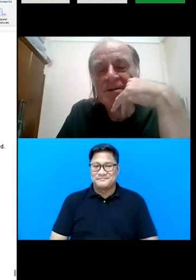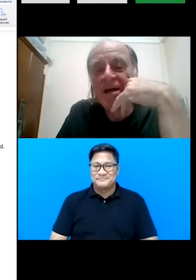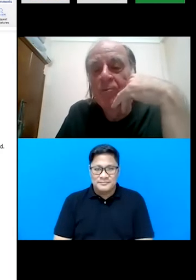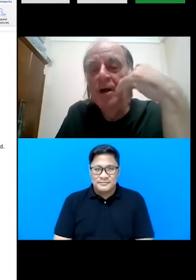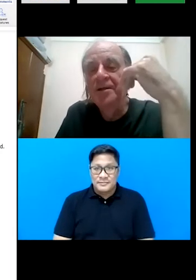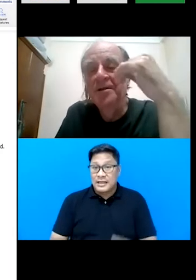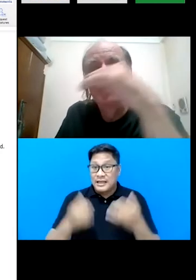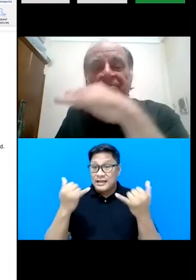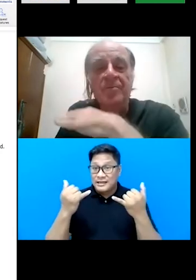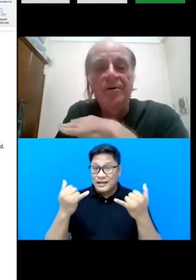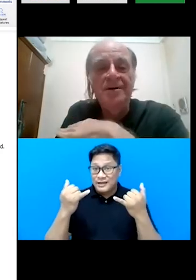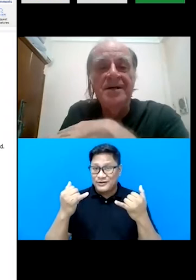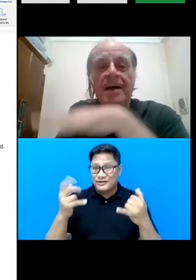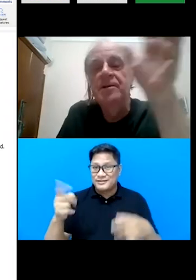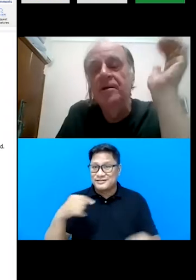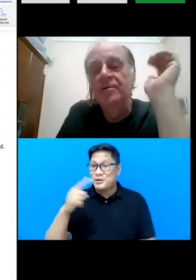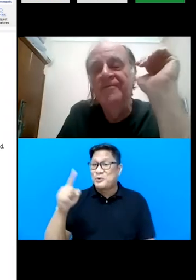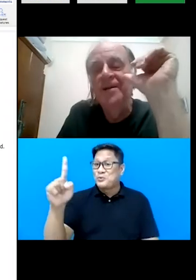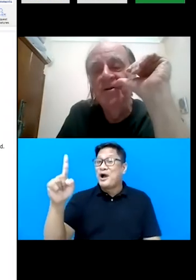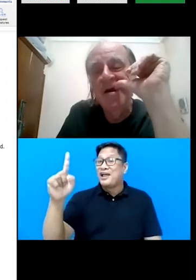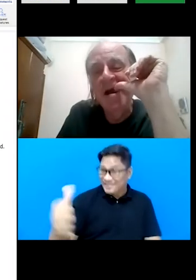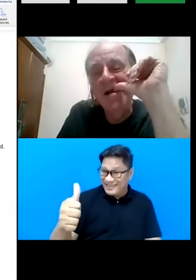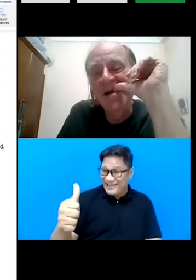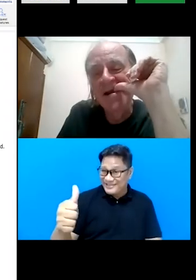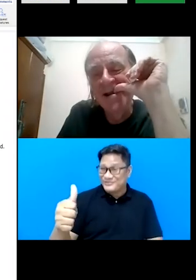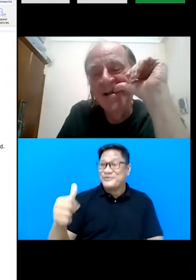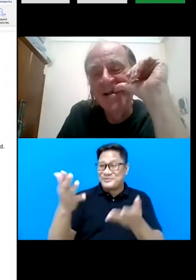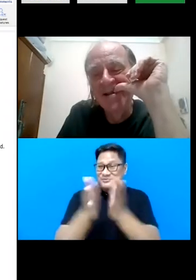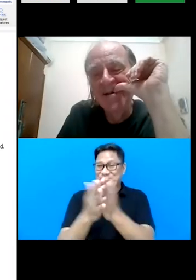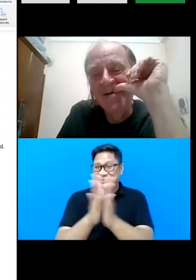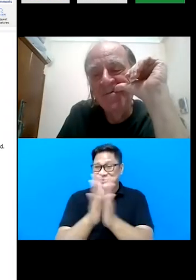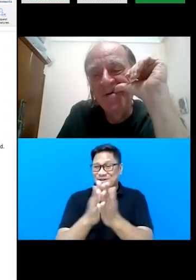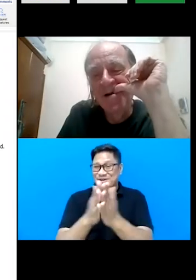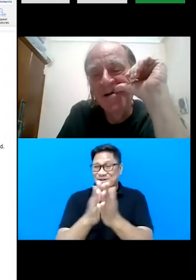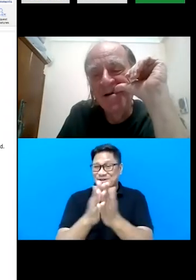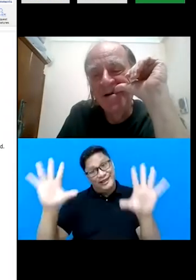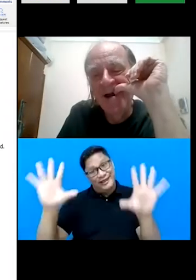Well, we can say 1/10 of the book is absolutely finished.